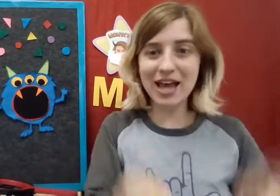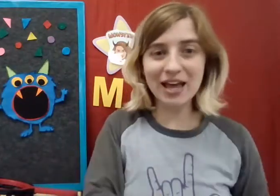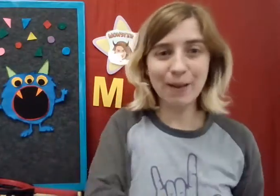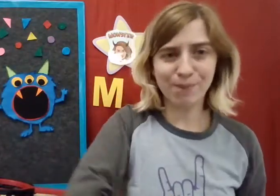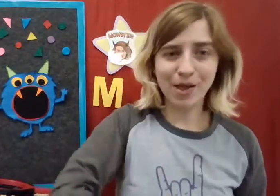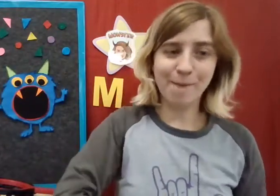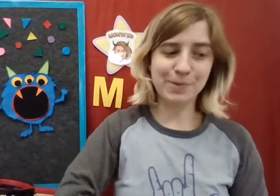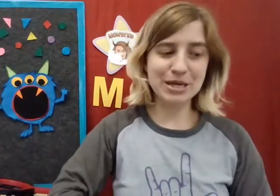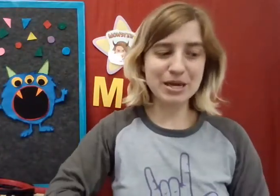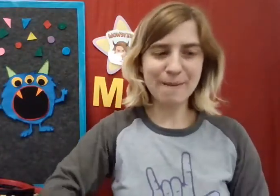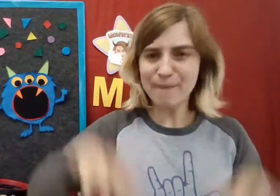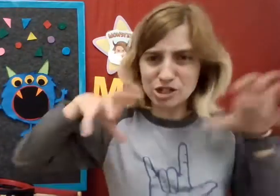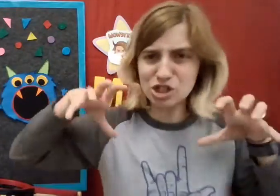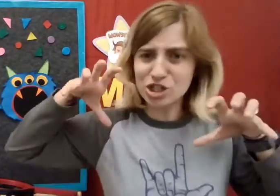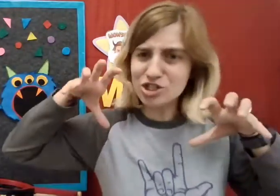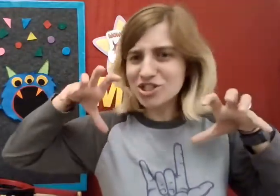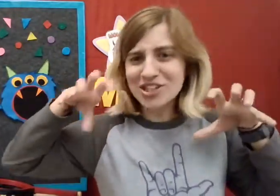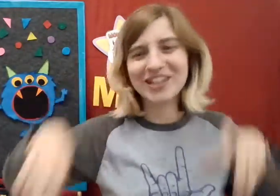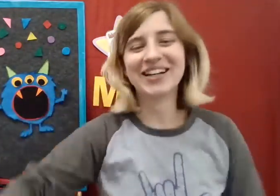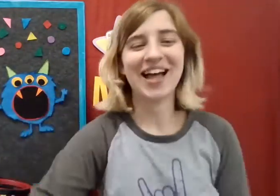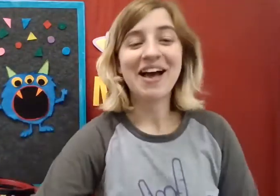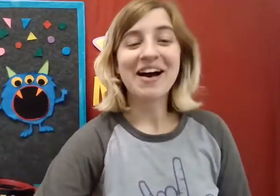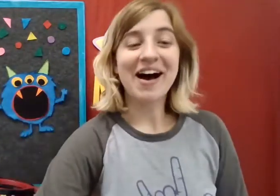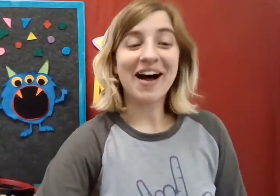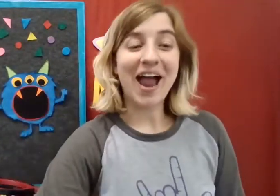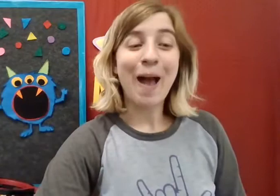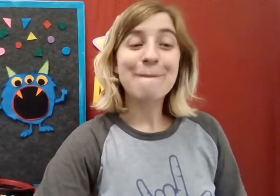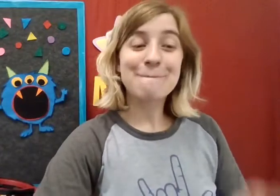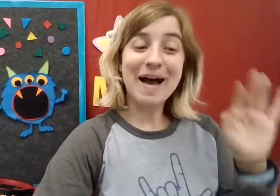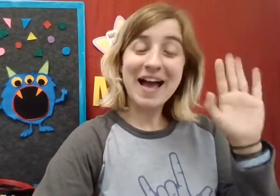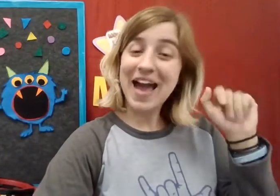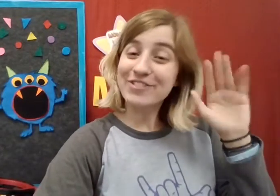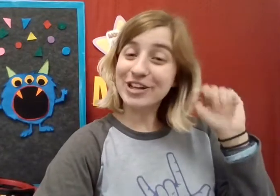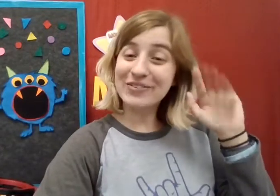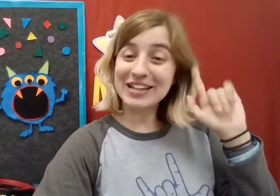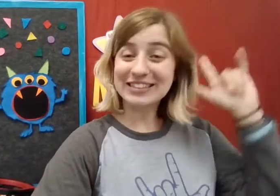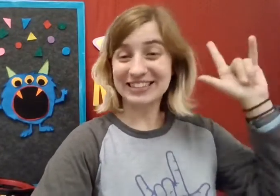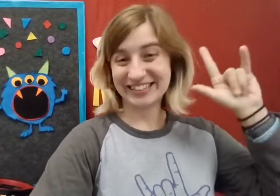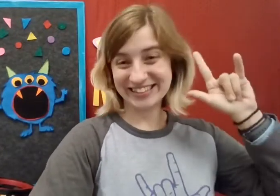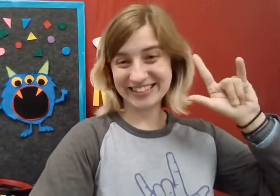day being monsters. All right. Bye. Have a good one.